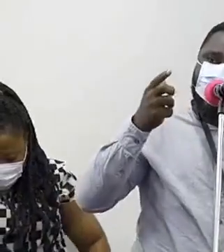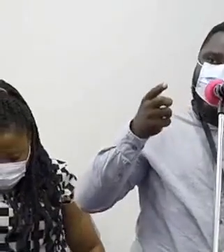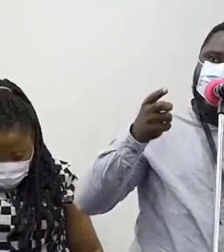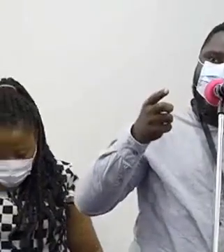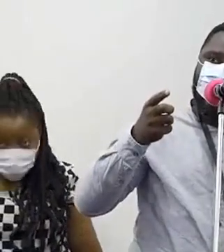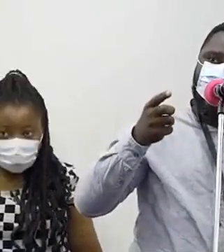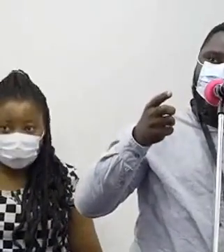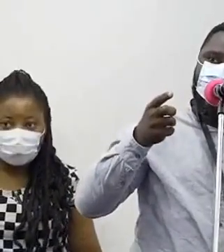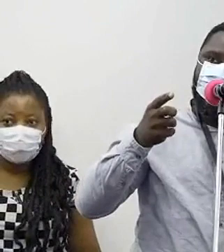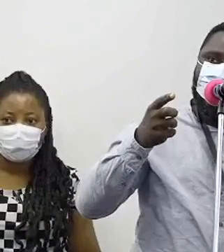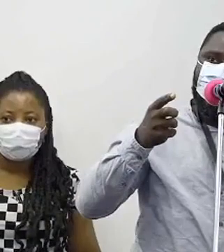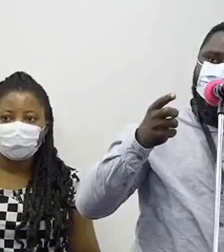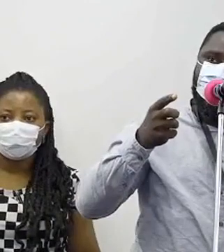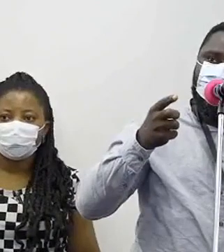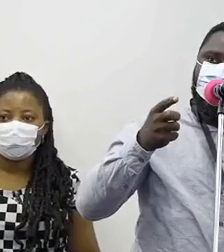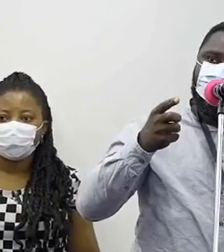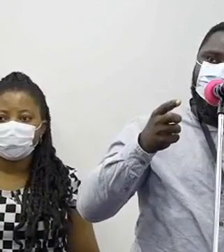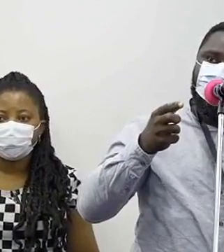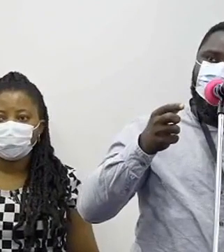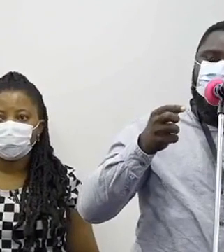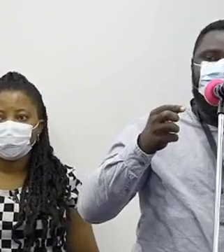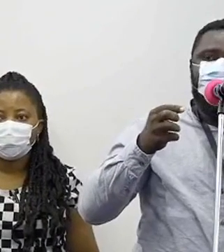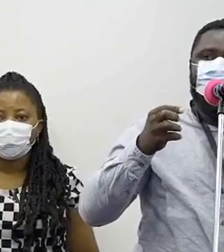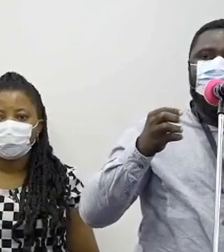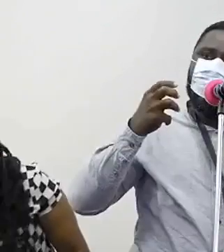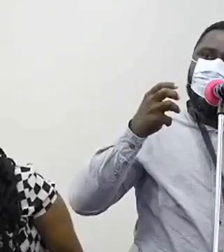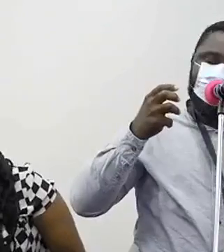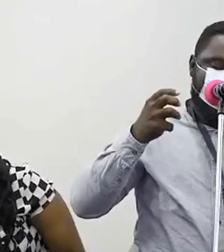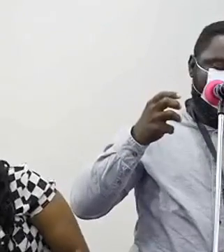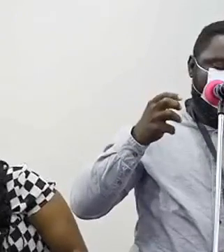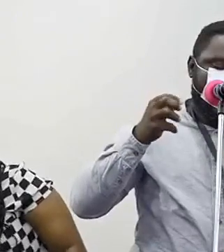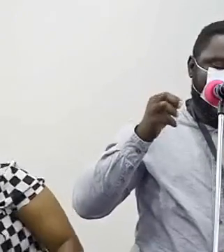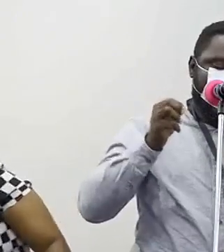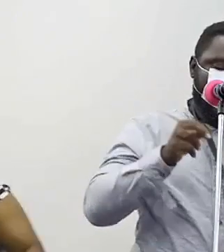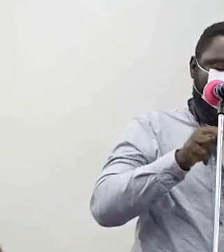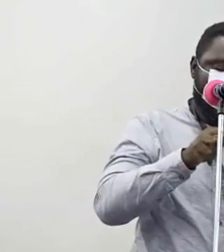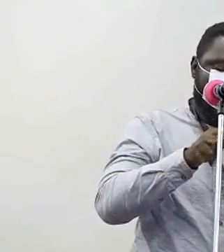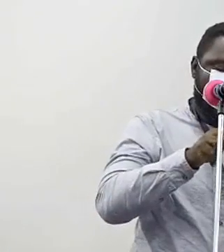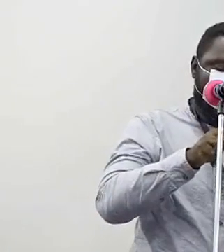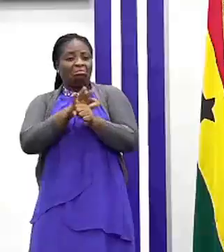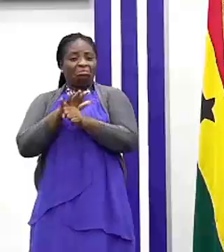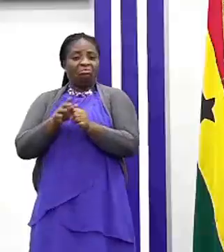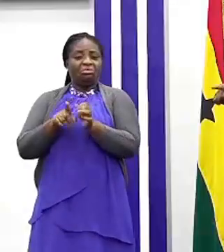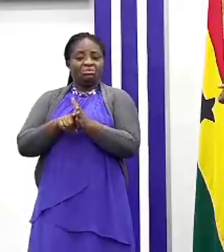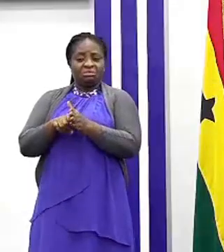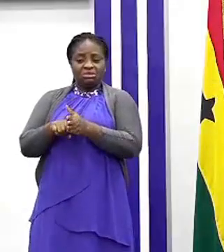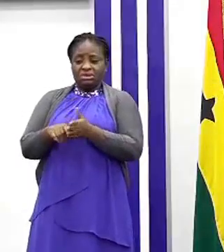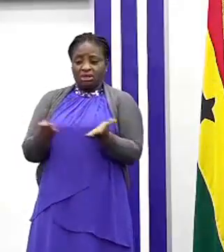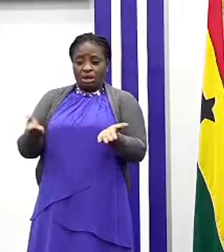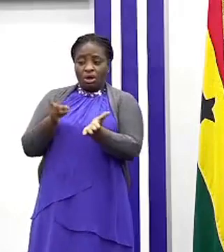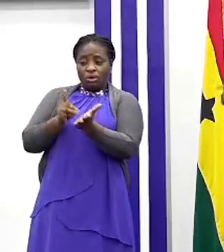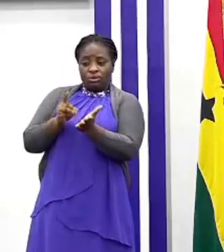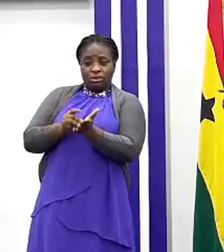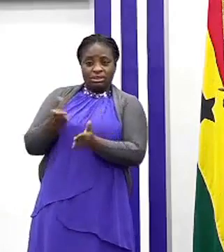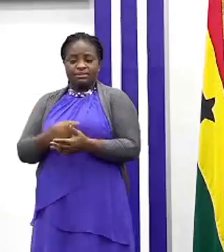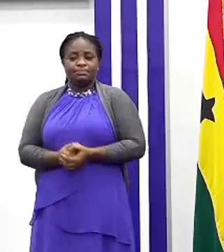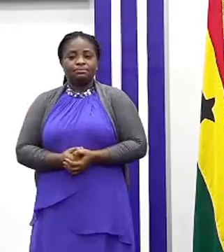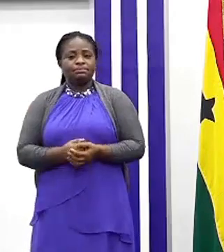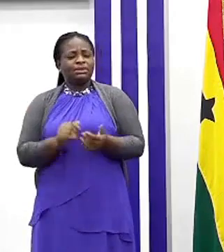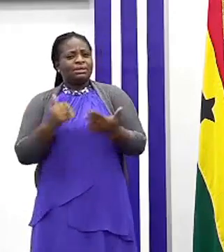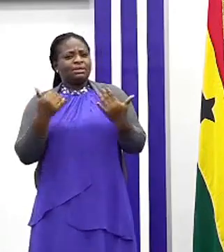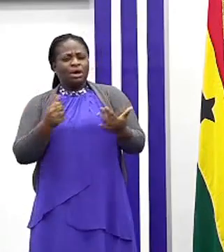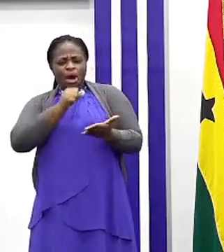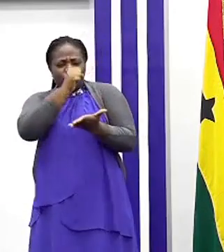government's plan, on an analysis of research, and then research institutions like Noguchi. Dr. Nsia, how are